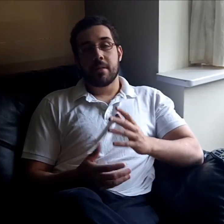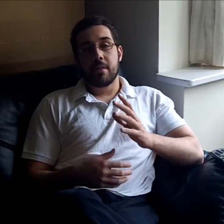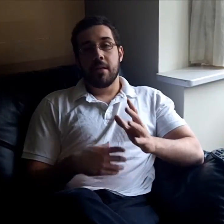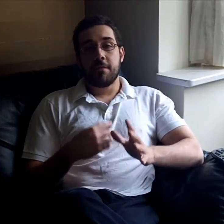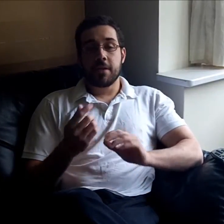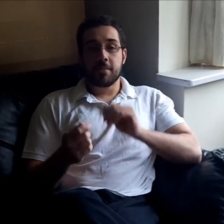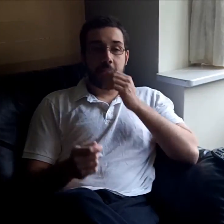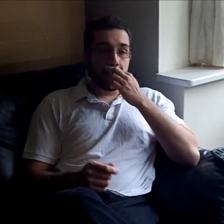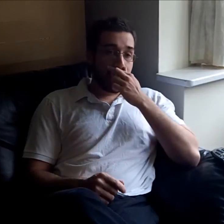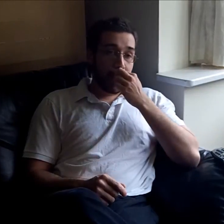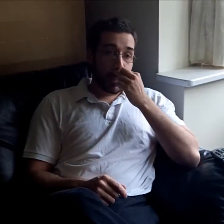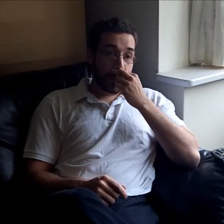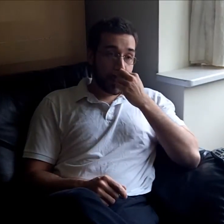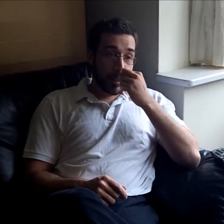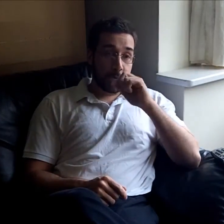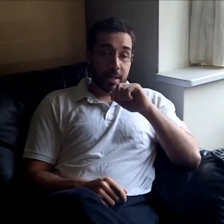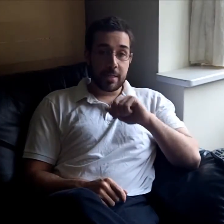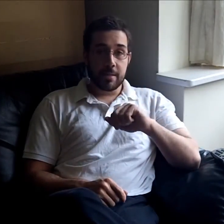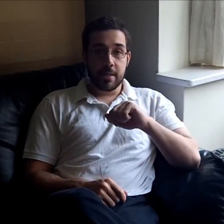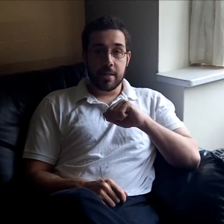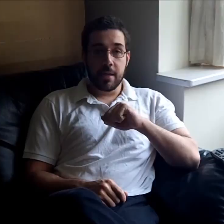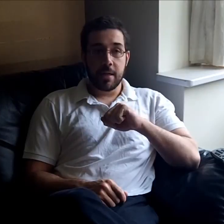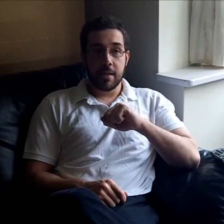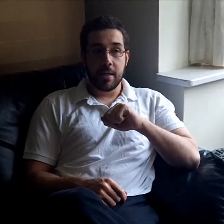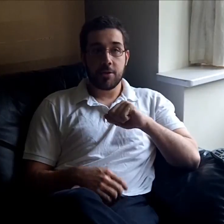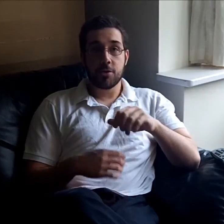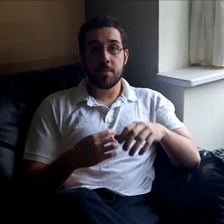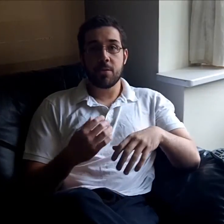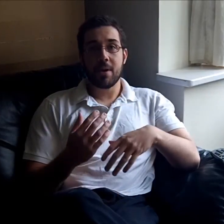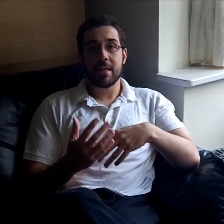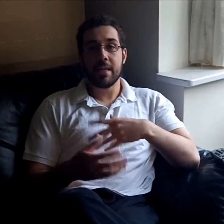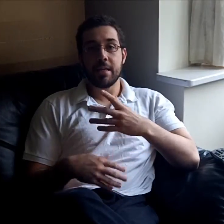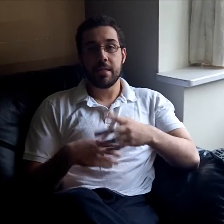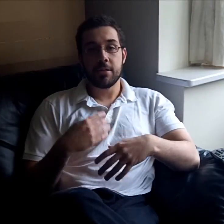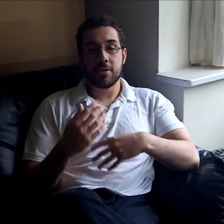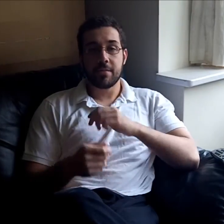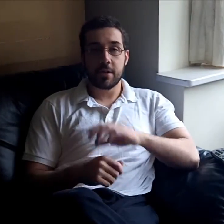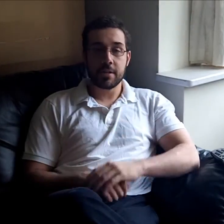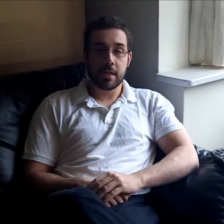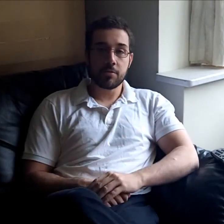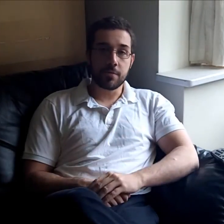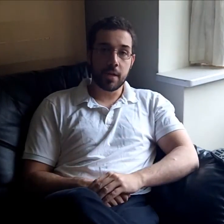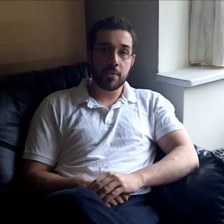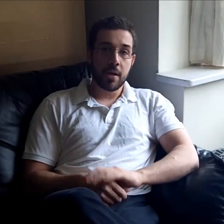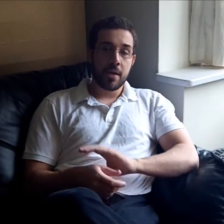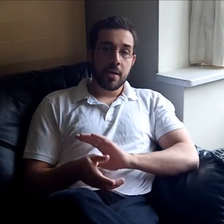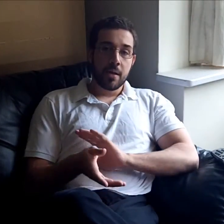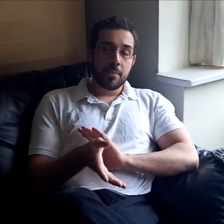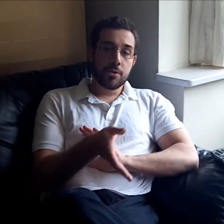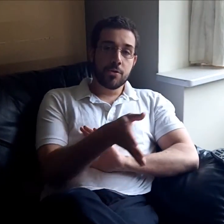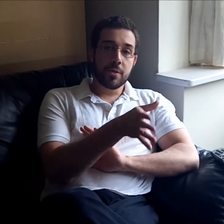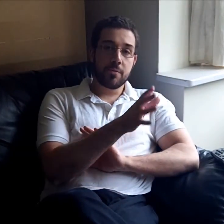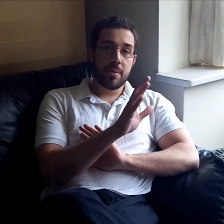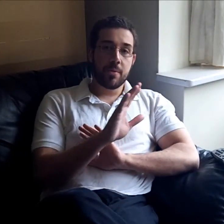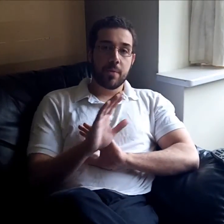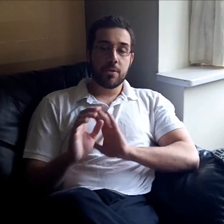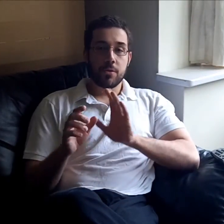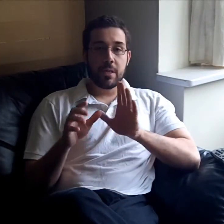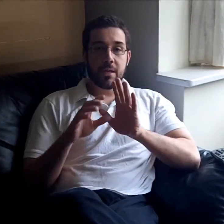The fingerspelling is an interesting thing. It should be quite easy and it should have a nice natural flow, but you should always remember that when you're doing it